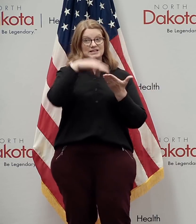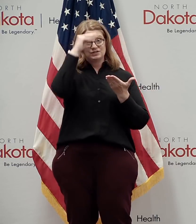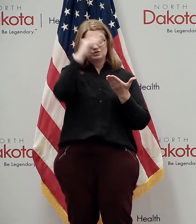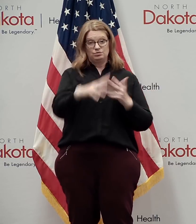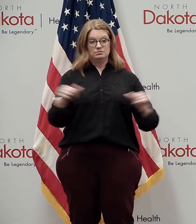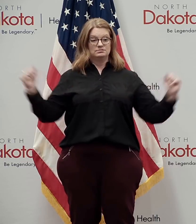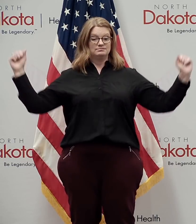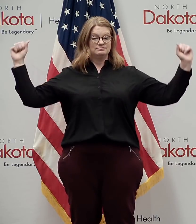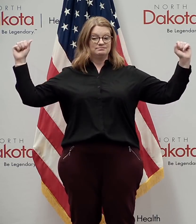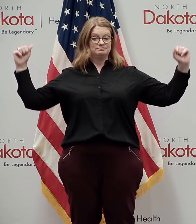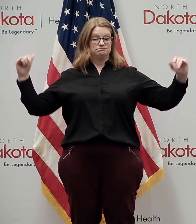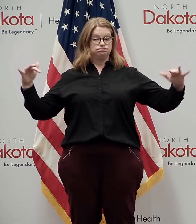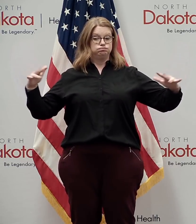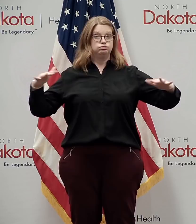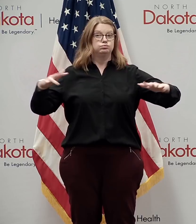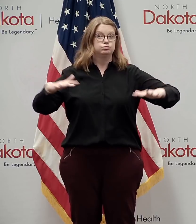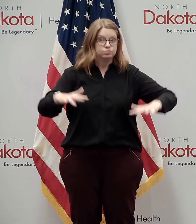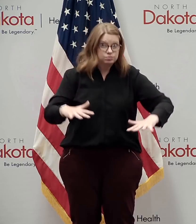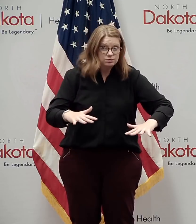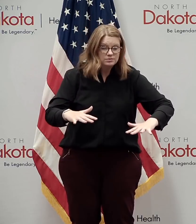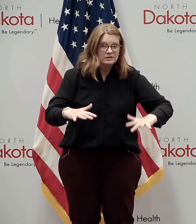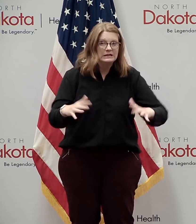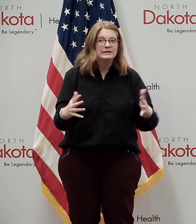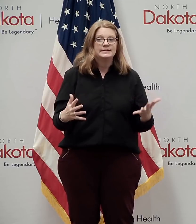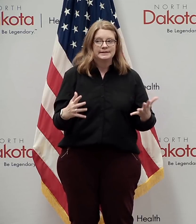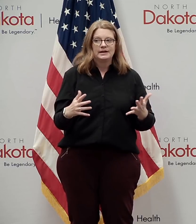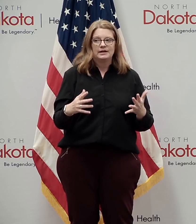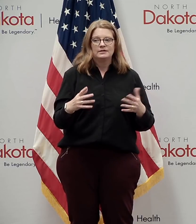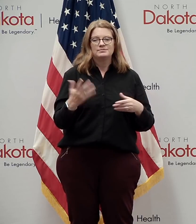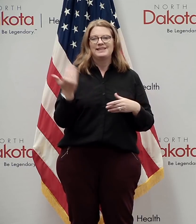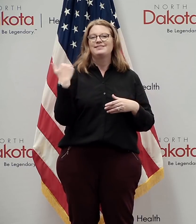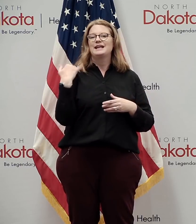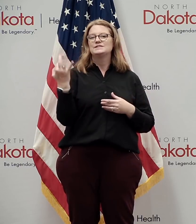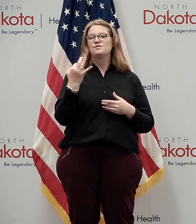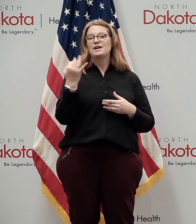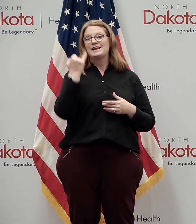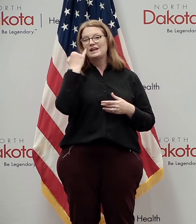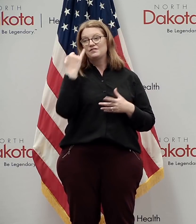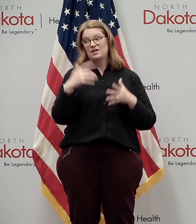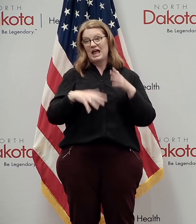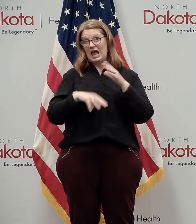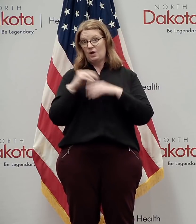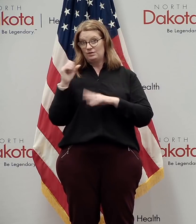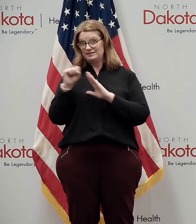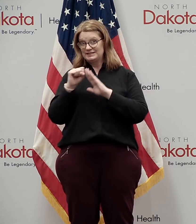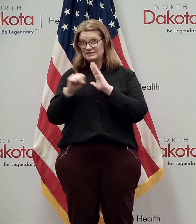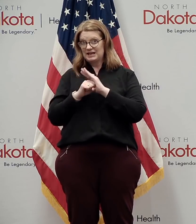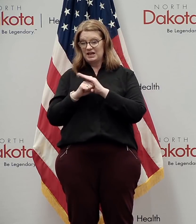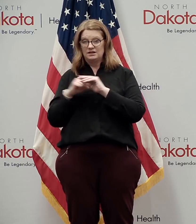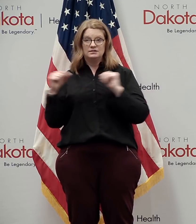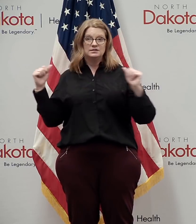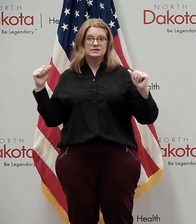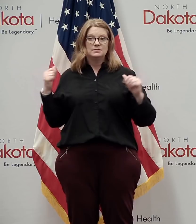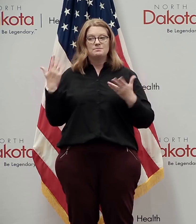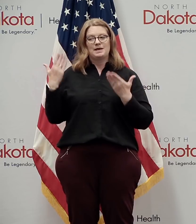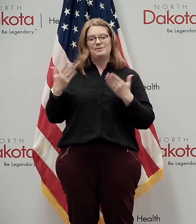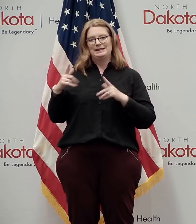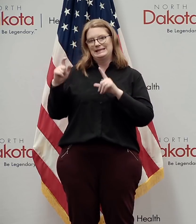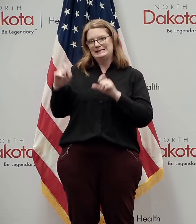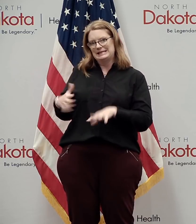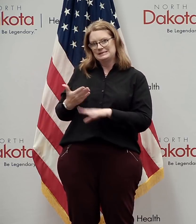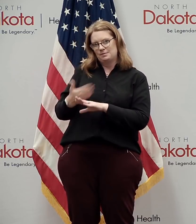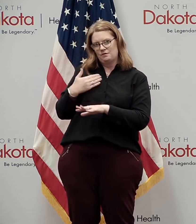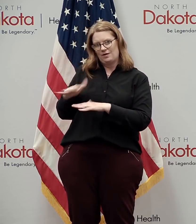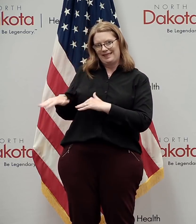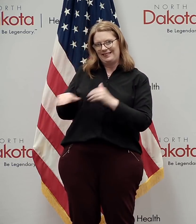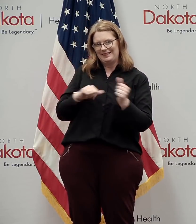other states. Is that the thought, I know they were discussing in a call I was on last Friday, that if they're coming from out of state, that they might be asked to get tested before they come